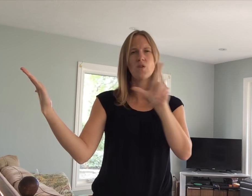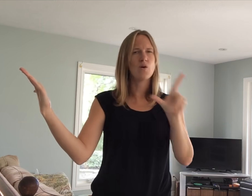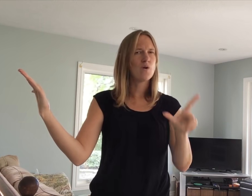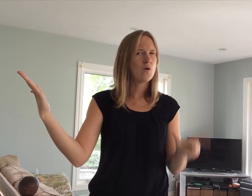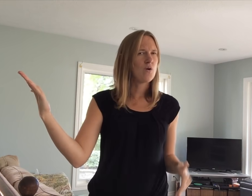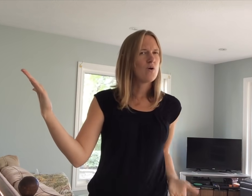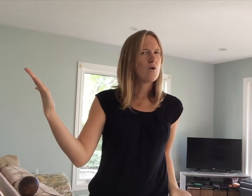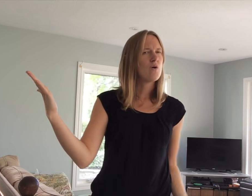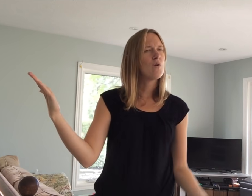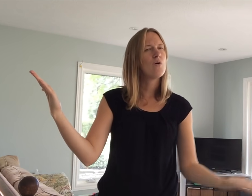Lord